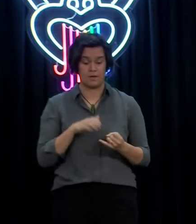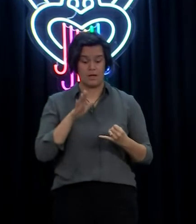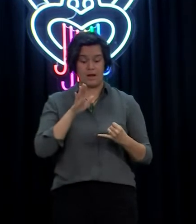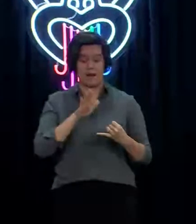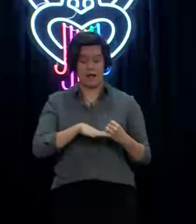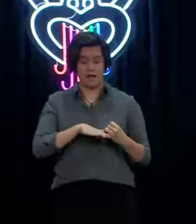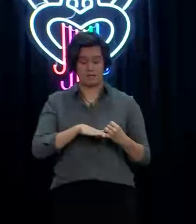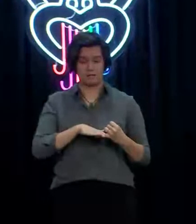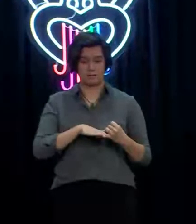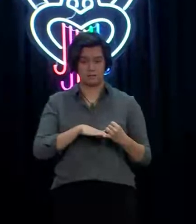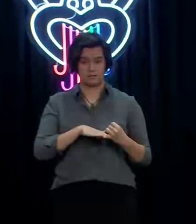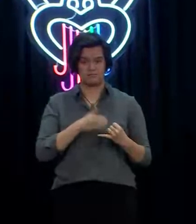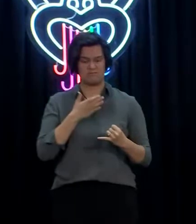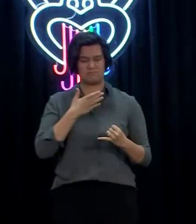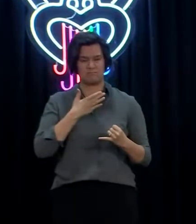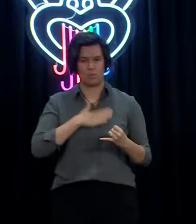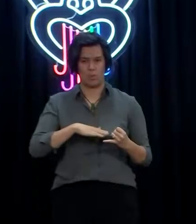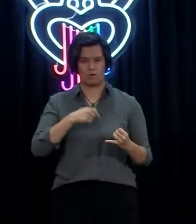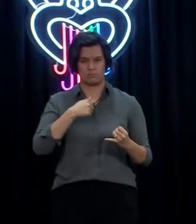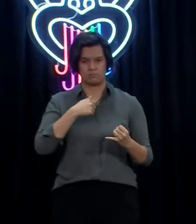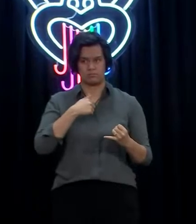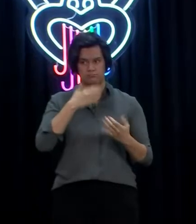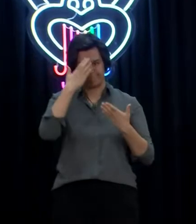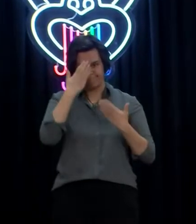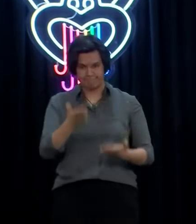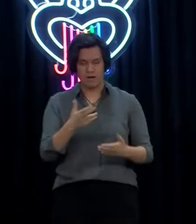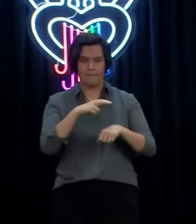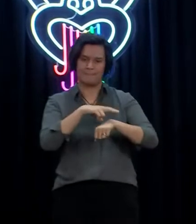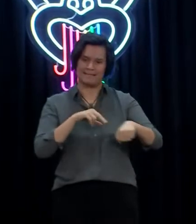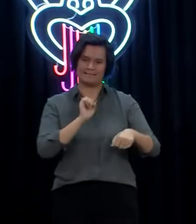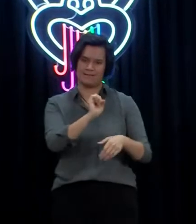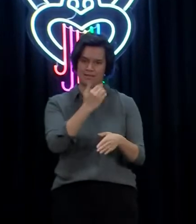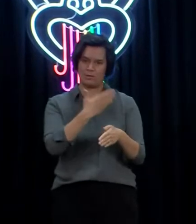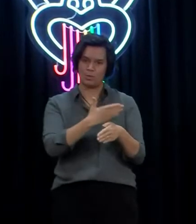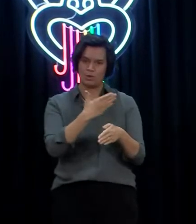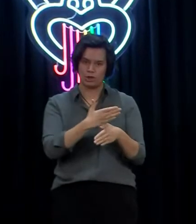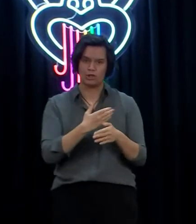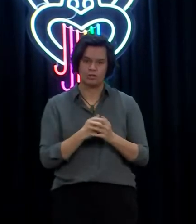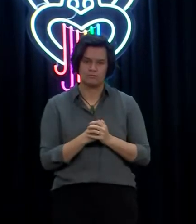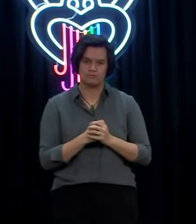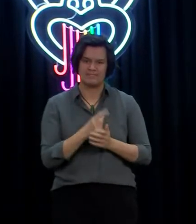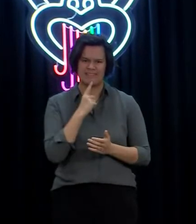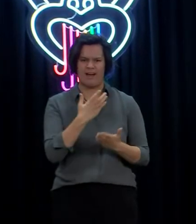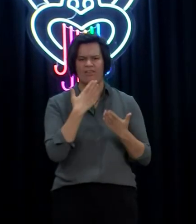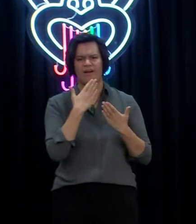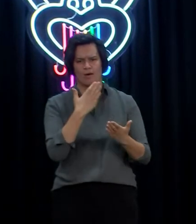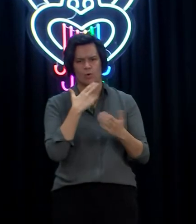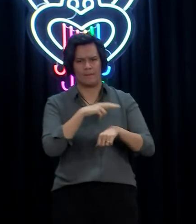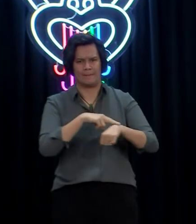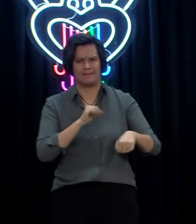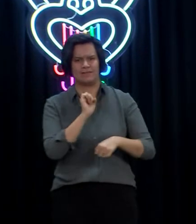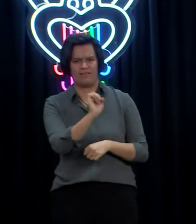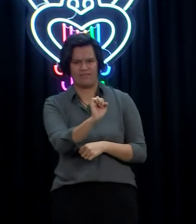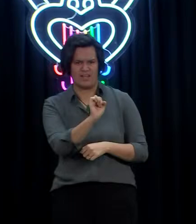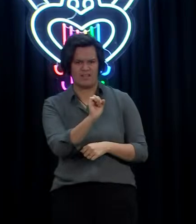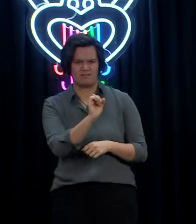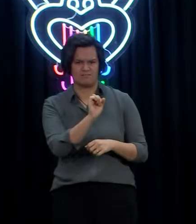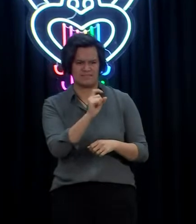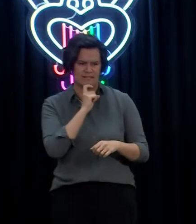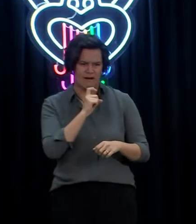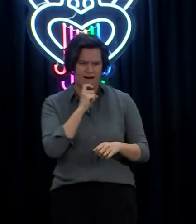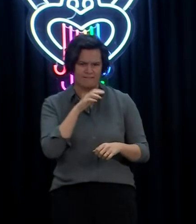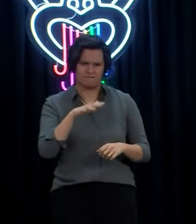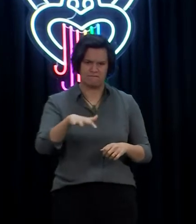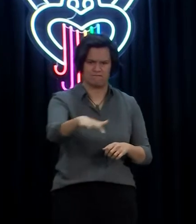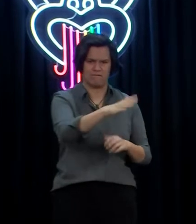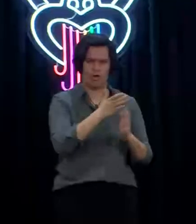Lastly, I just want to acknowledge the police and thank our police staff across the country who are